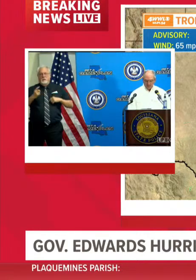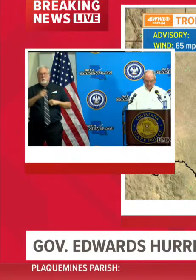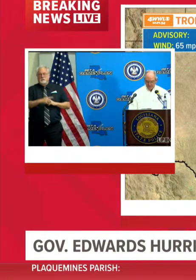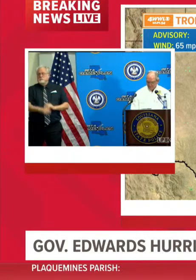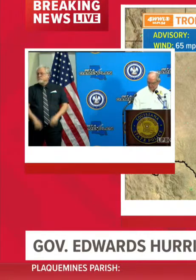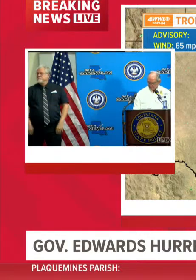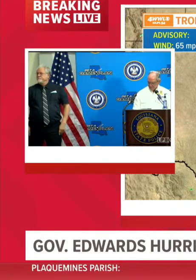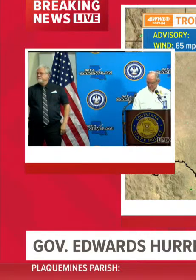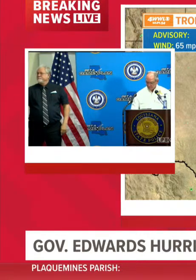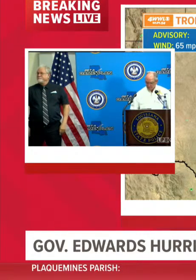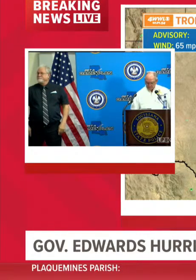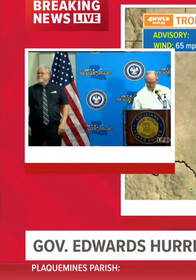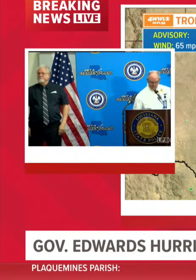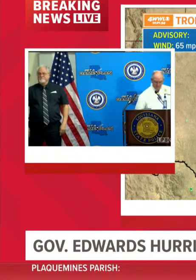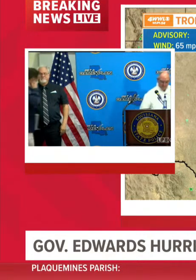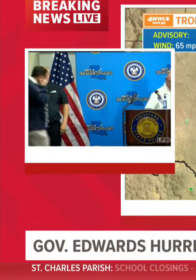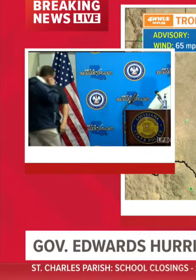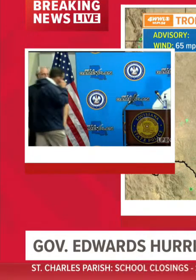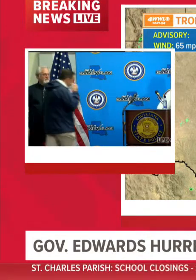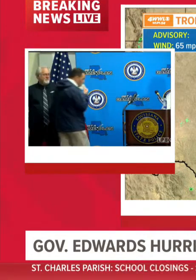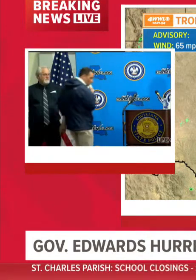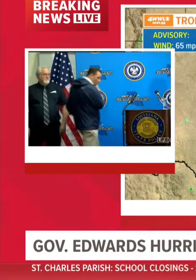your questions.